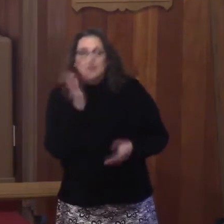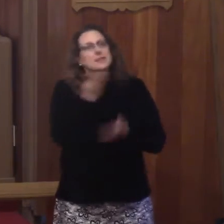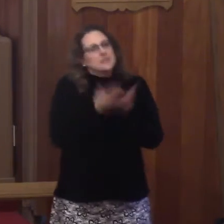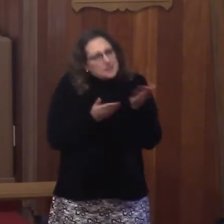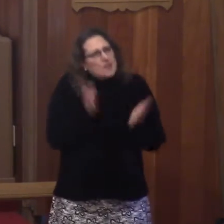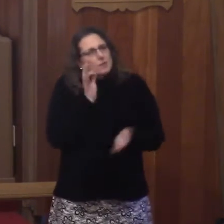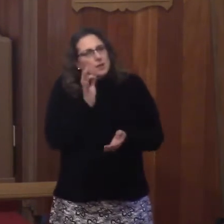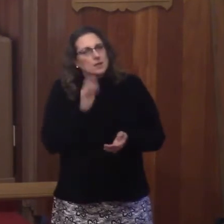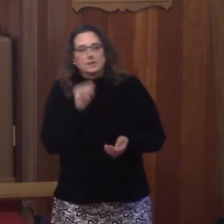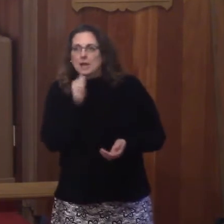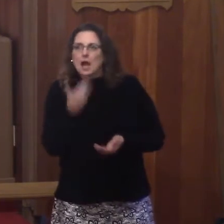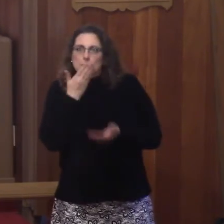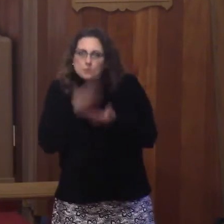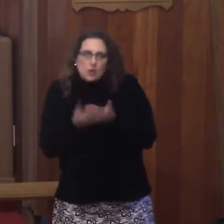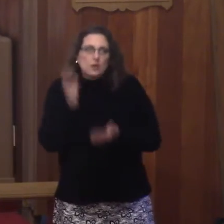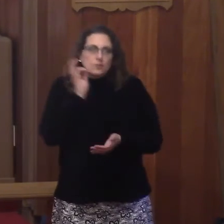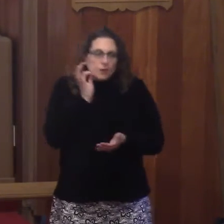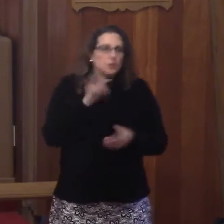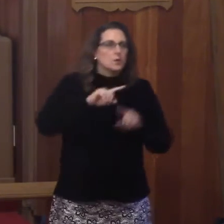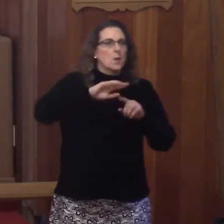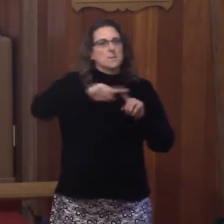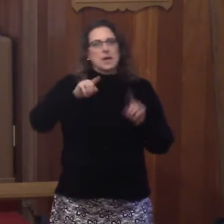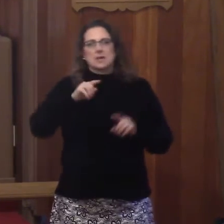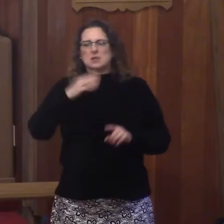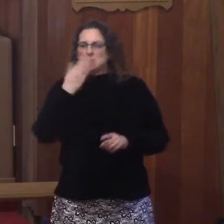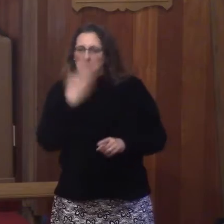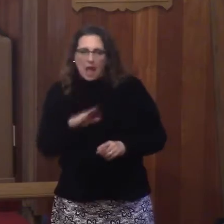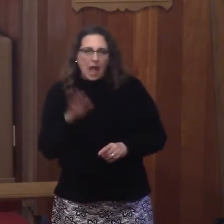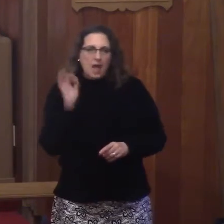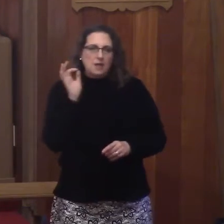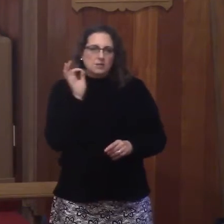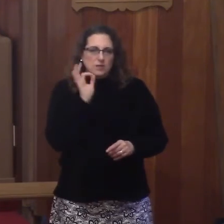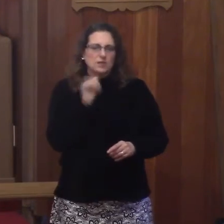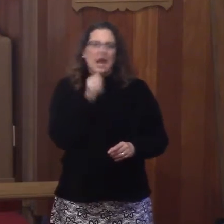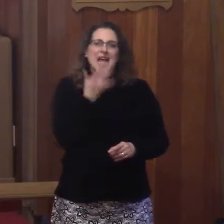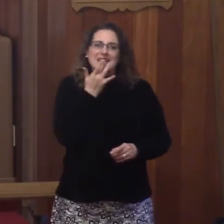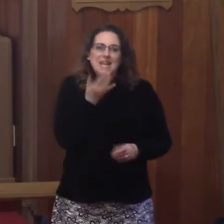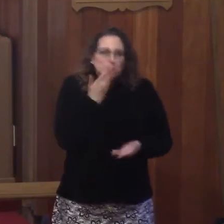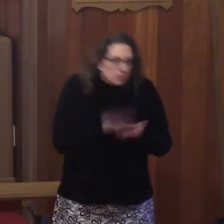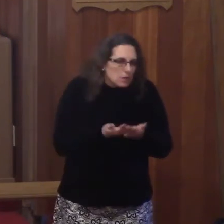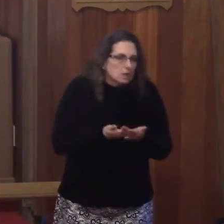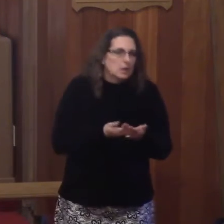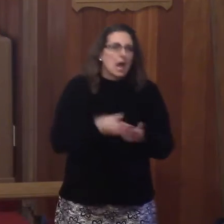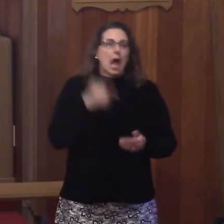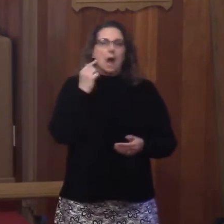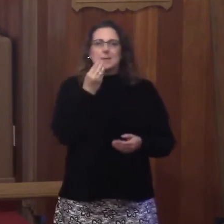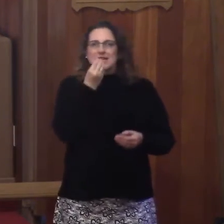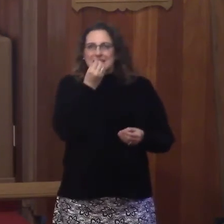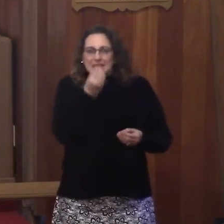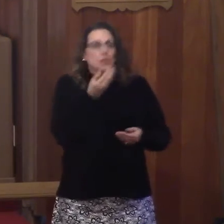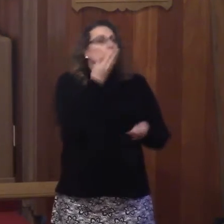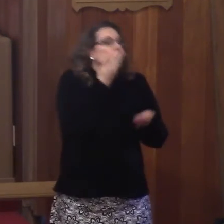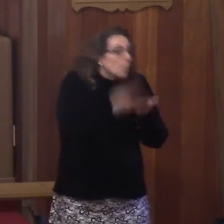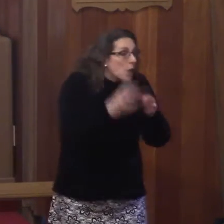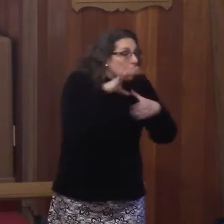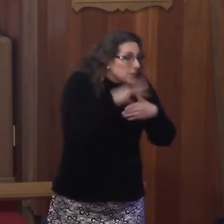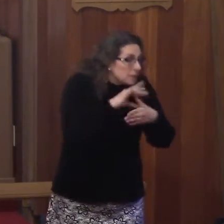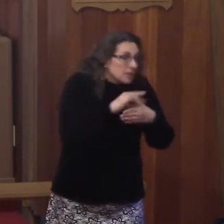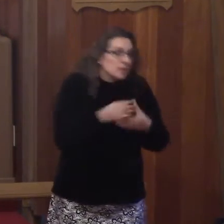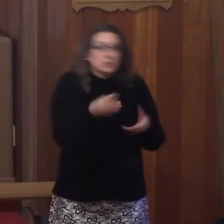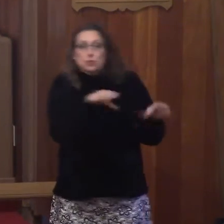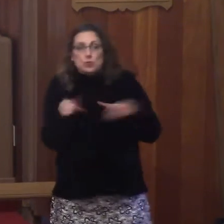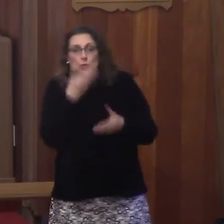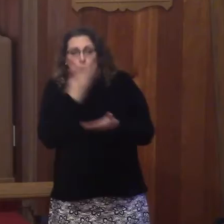fruits, not all of Not the good fruits people like, but the bad fruit. You know, I'm going to eat my lean meats, I'm going to do good things for myself.